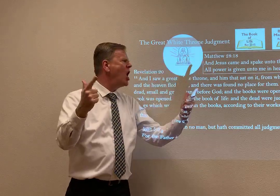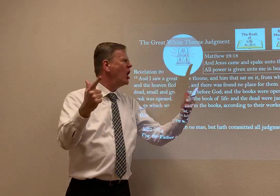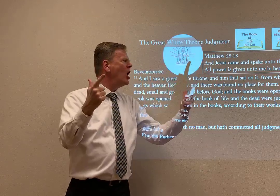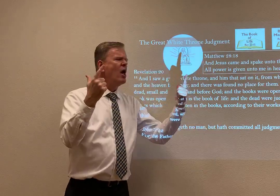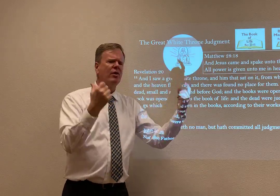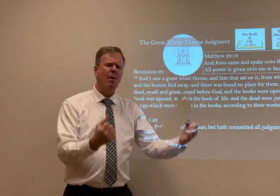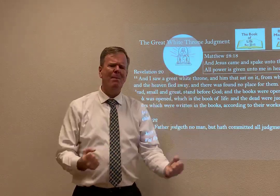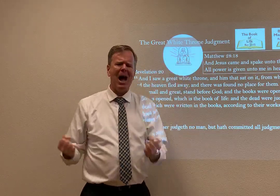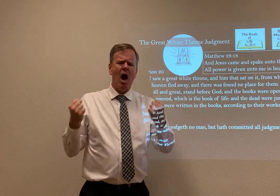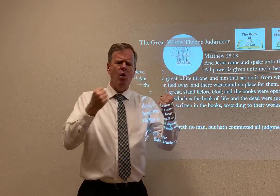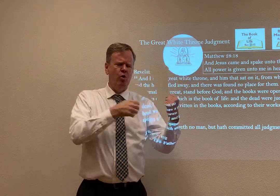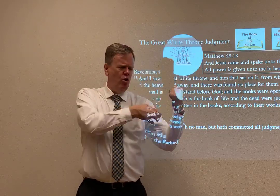all power.